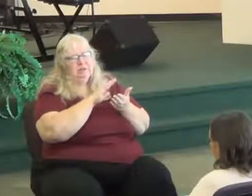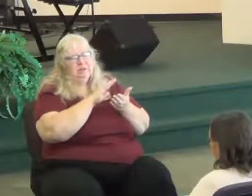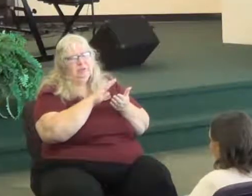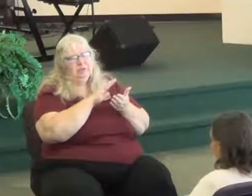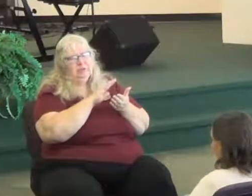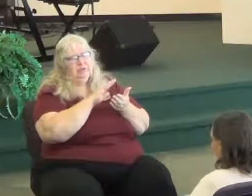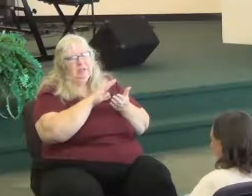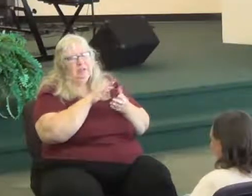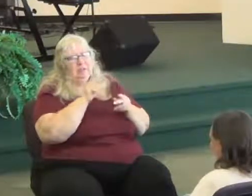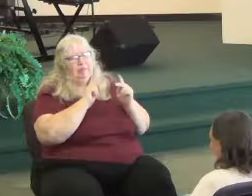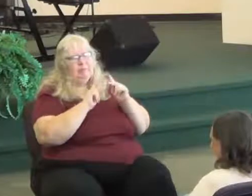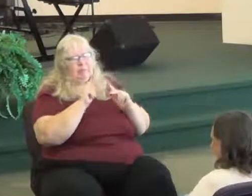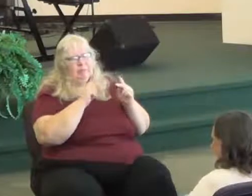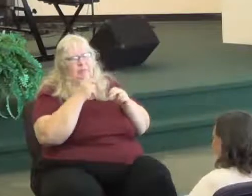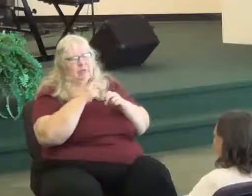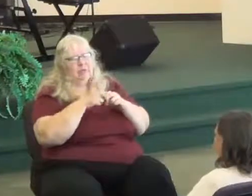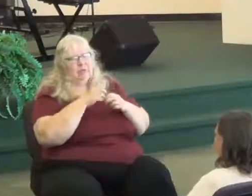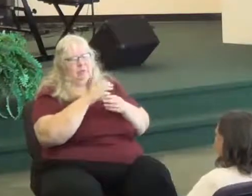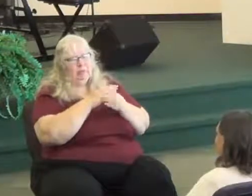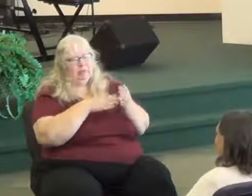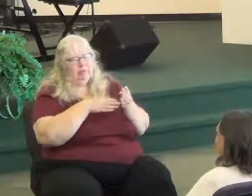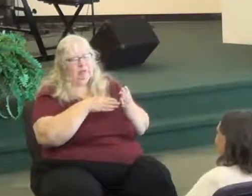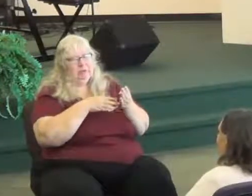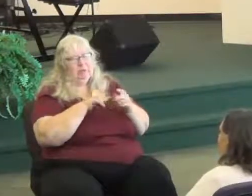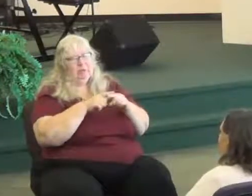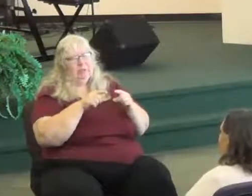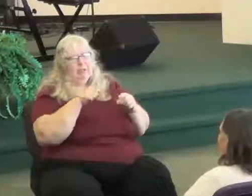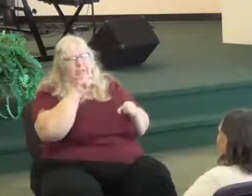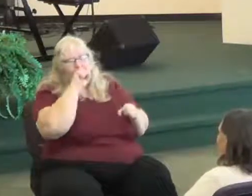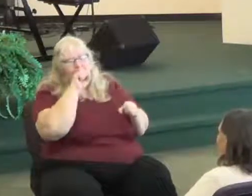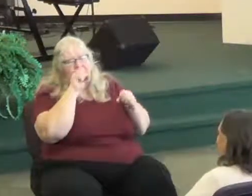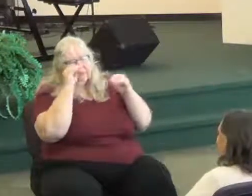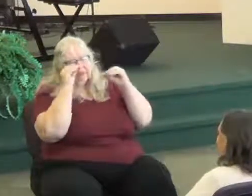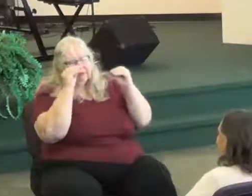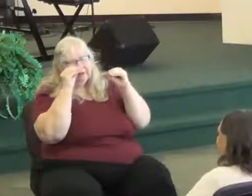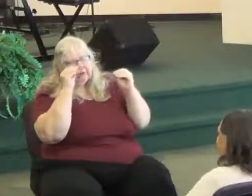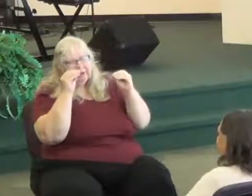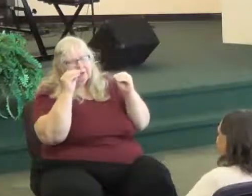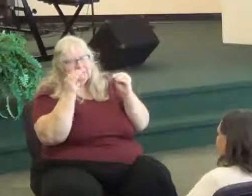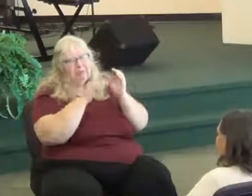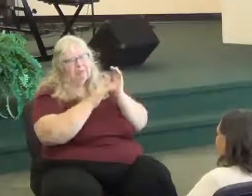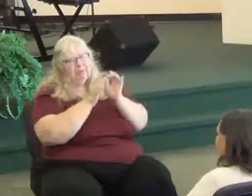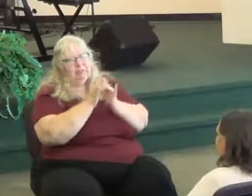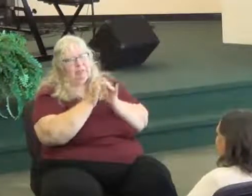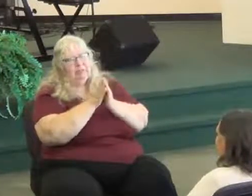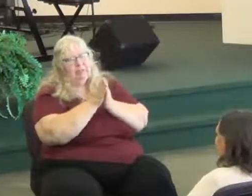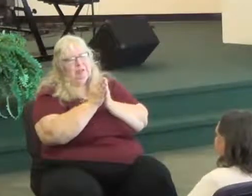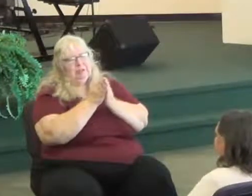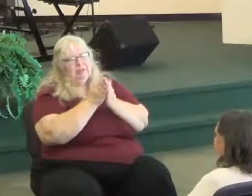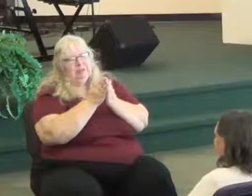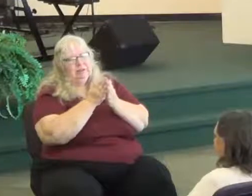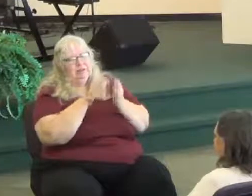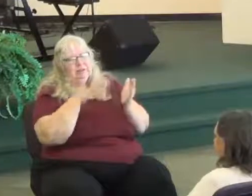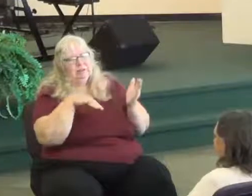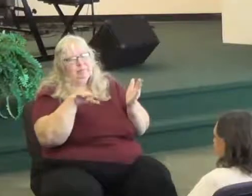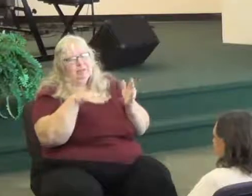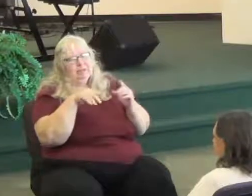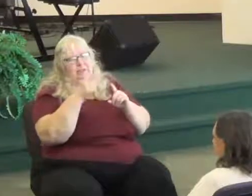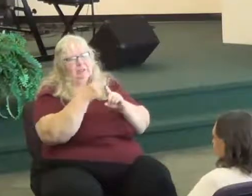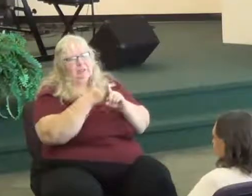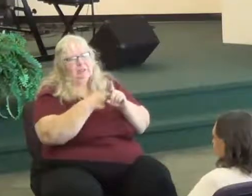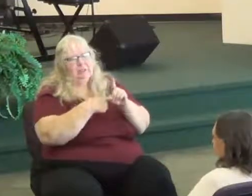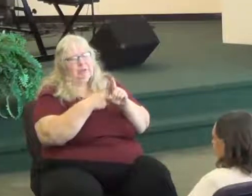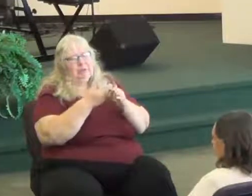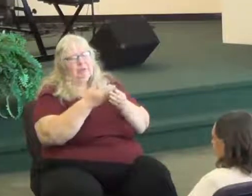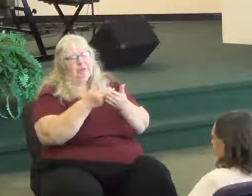part. But I love teaching the Bible. And about a month before classes and all that, and I was going to get all that stuff, they called and